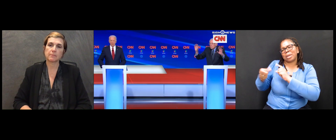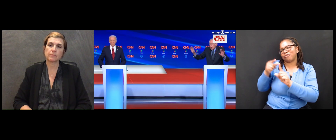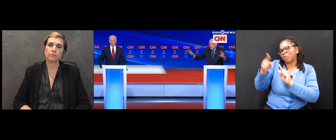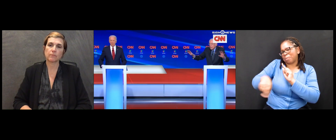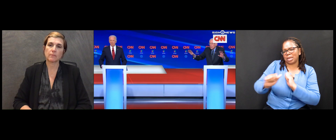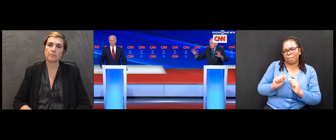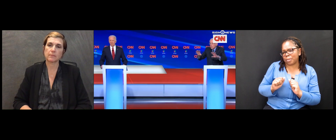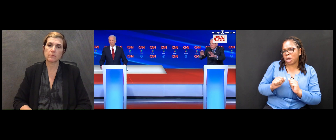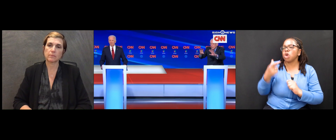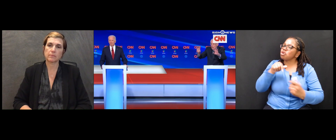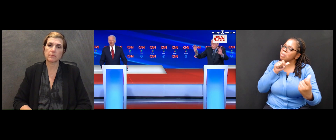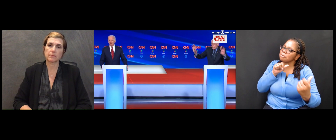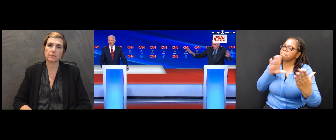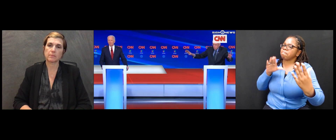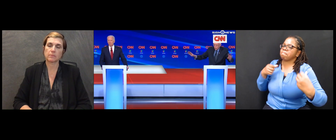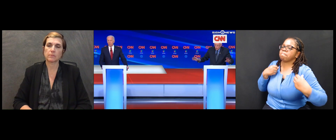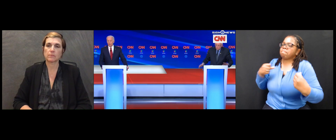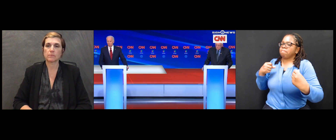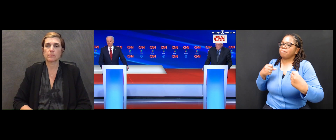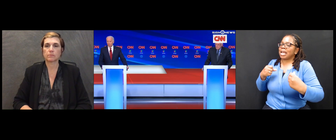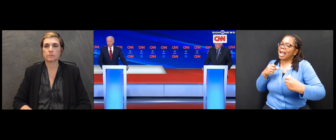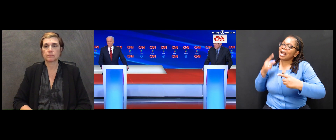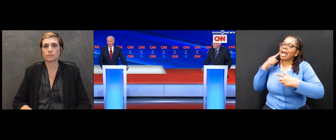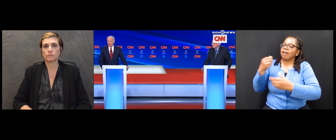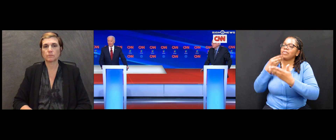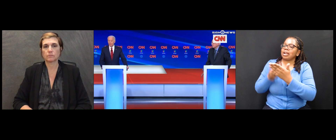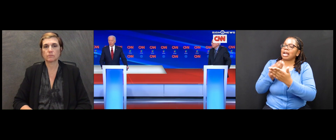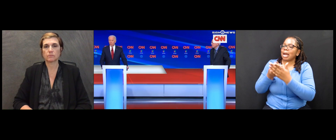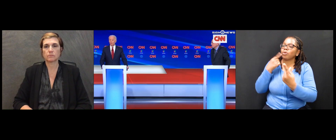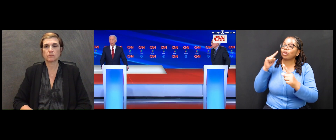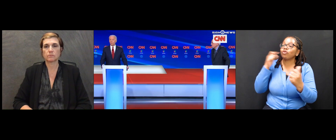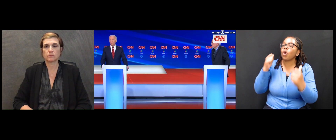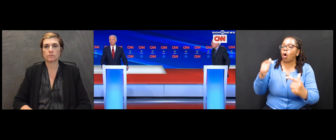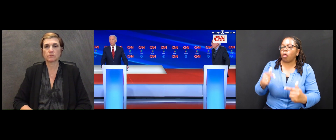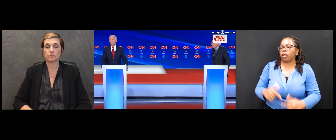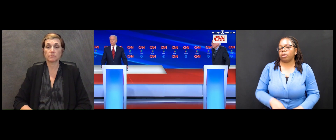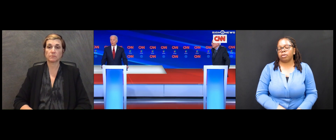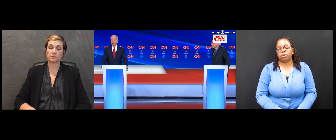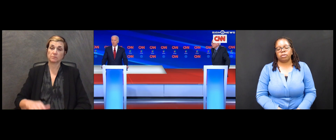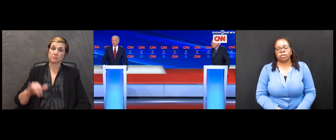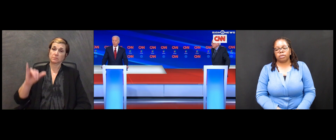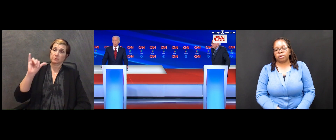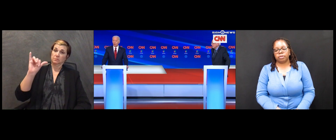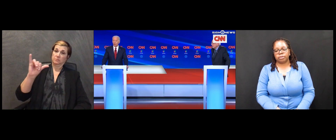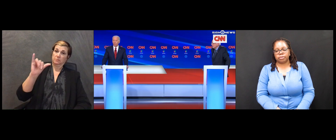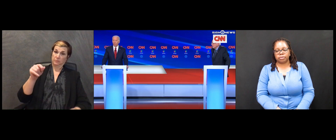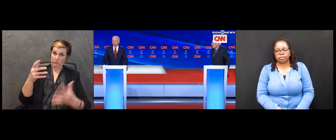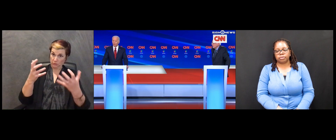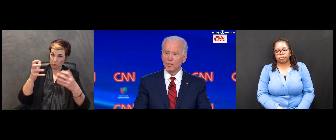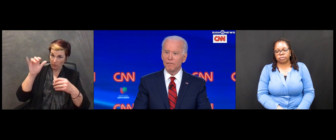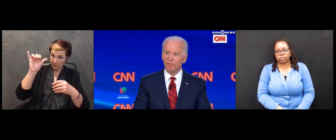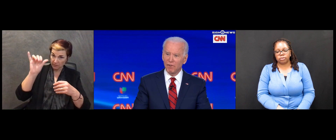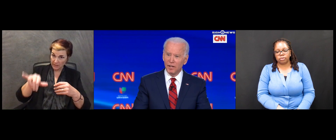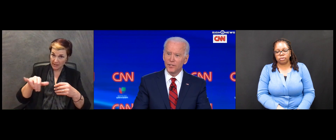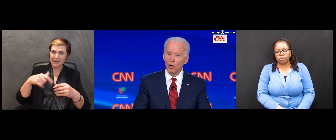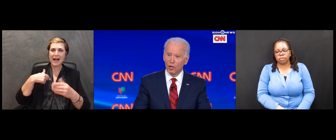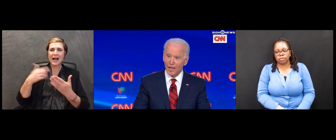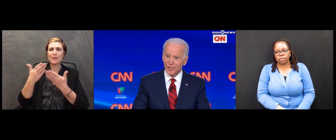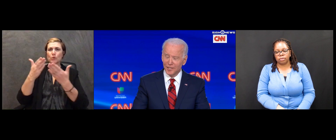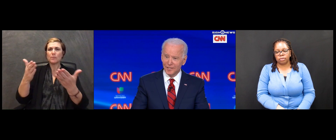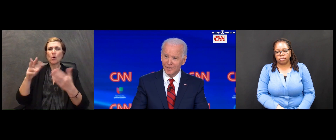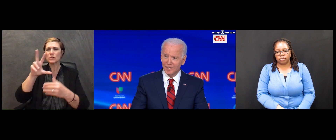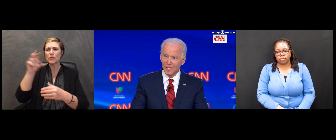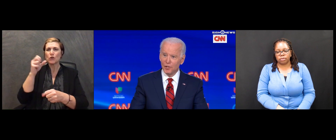take them on and create an economy that works for all. You want to do that? Do what I proposed over 30 years ago. Federally fund